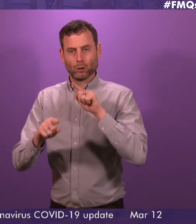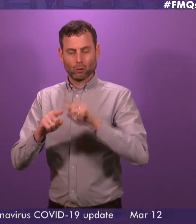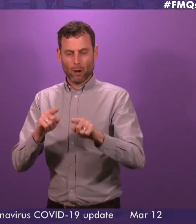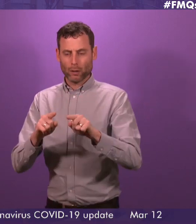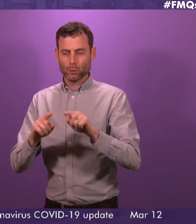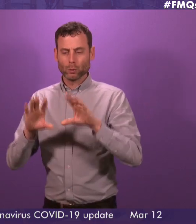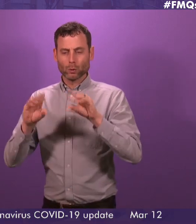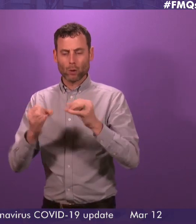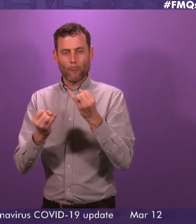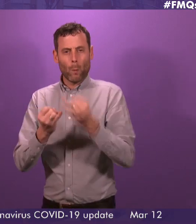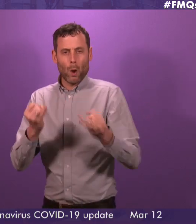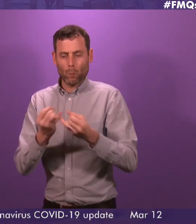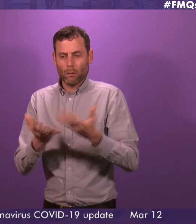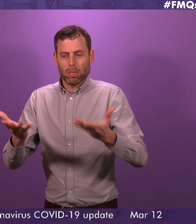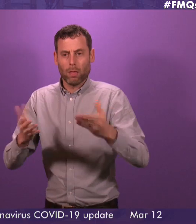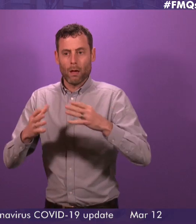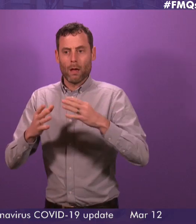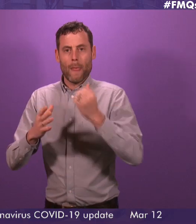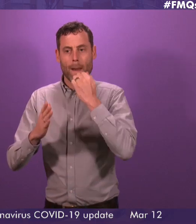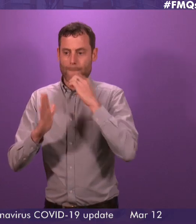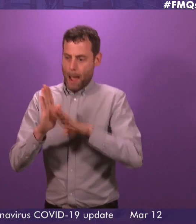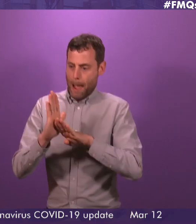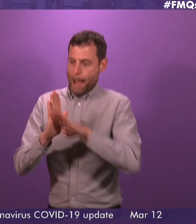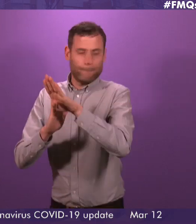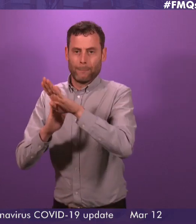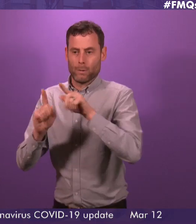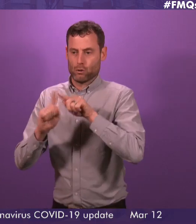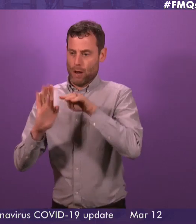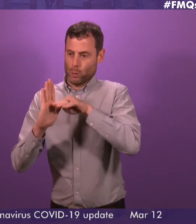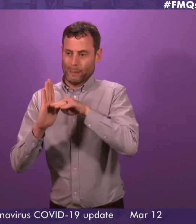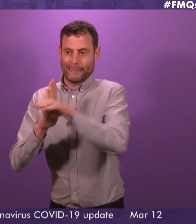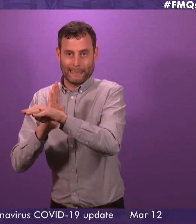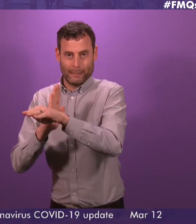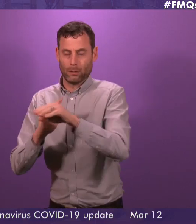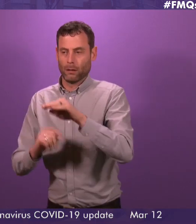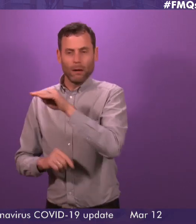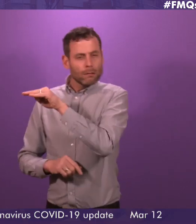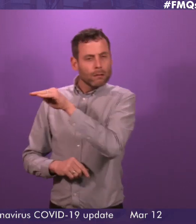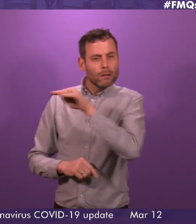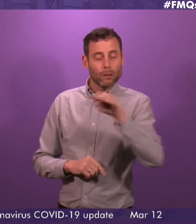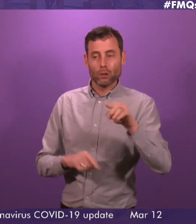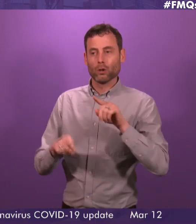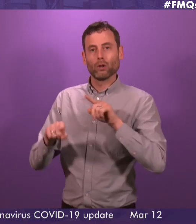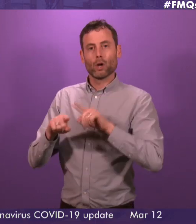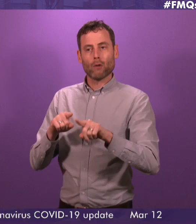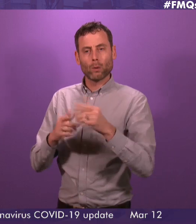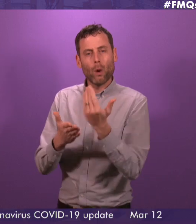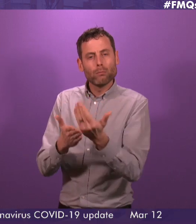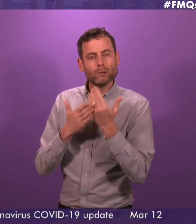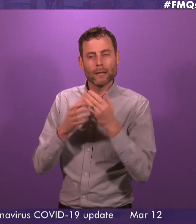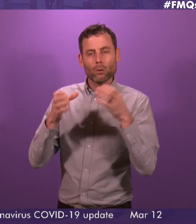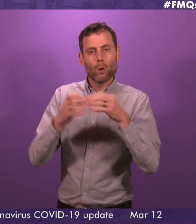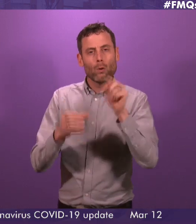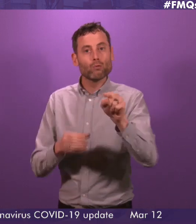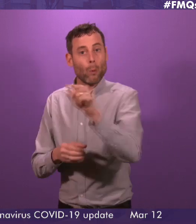peak. What that means, of course, is prolonging the length of time that the virus is with us, and to protect groups where